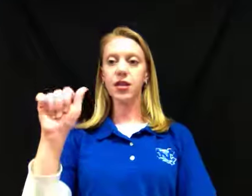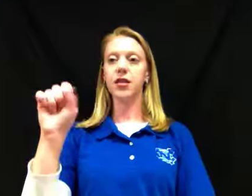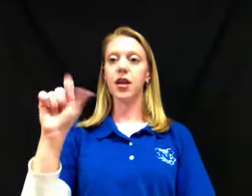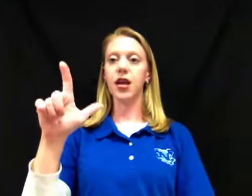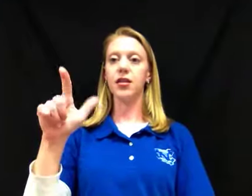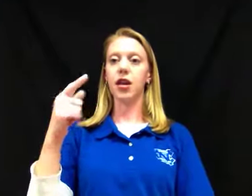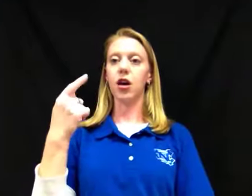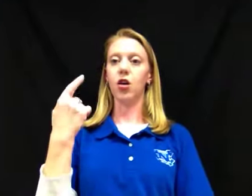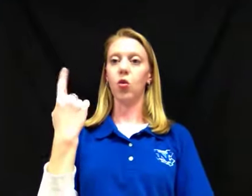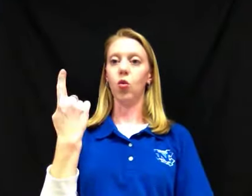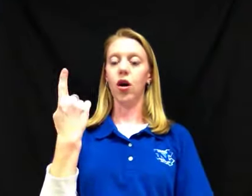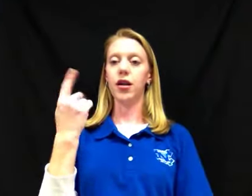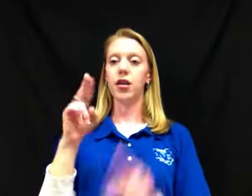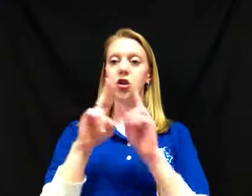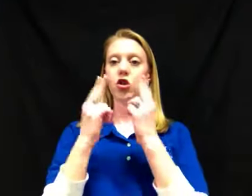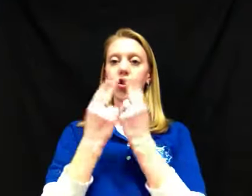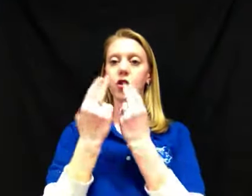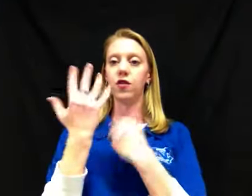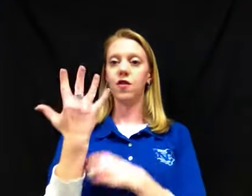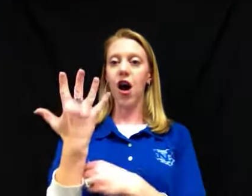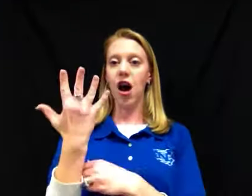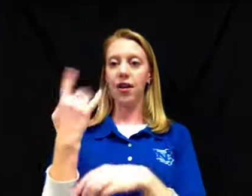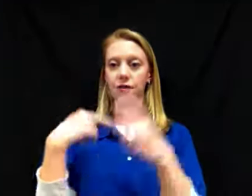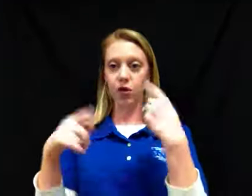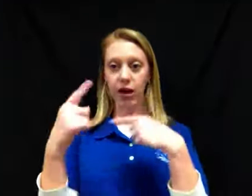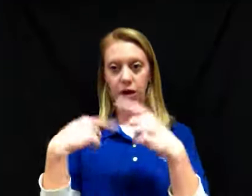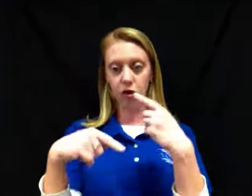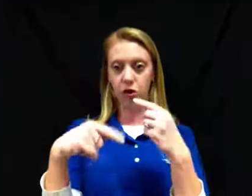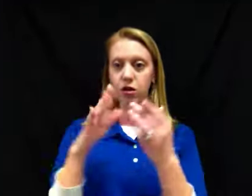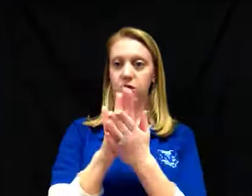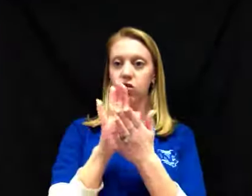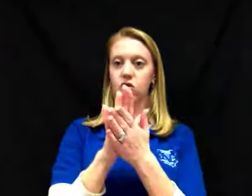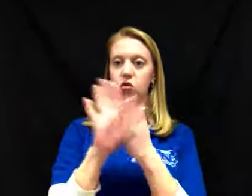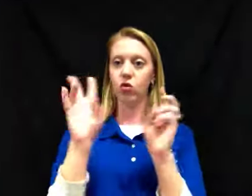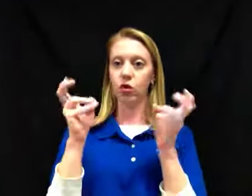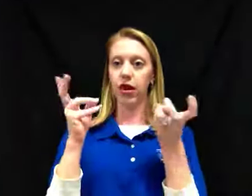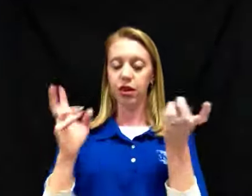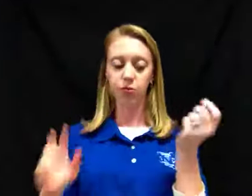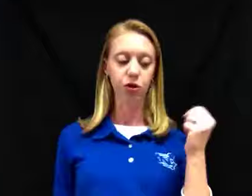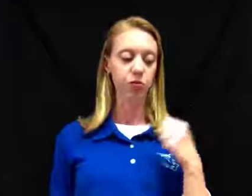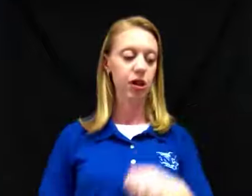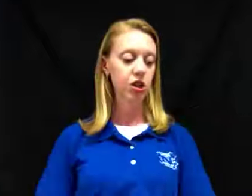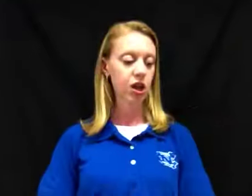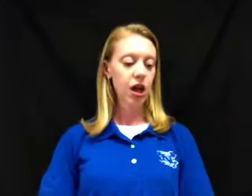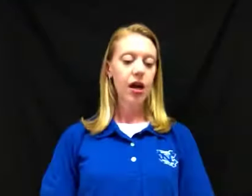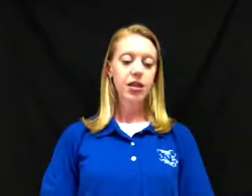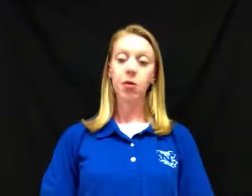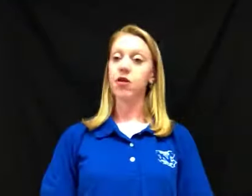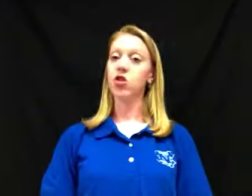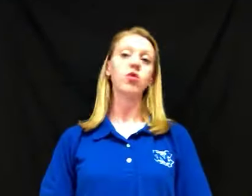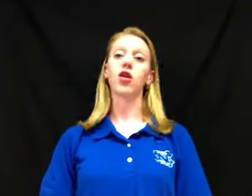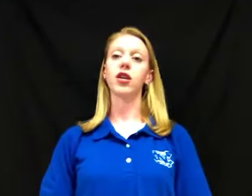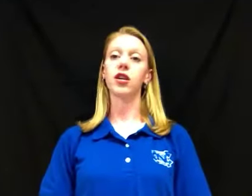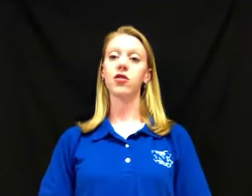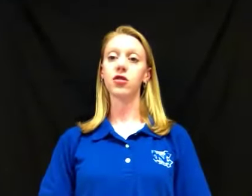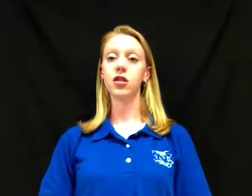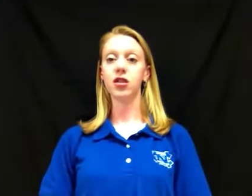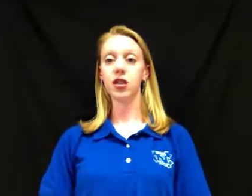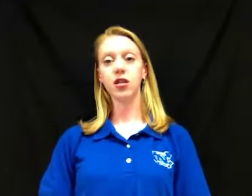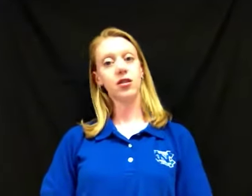This is the ASL 1, Unit 5, Vocabulary. This is school-related, pretty much. Some of this we've already covered this year, and